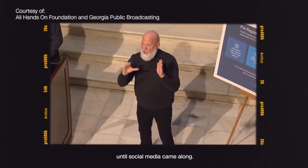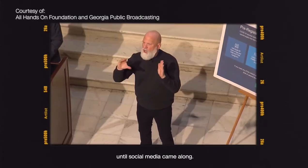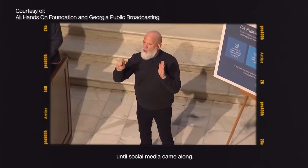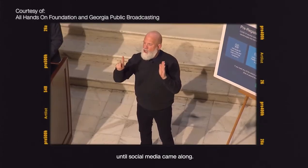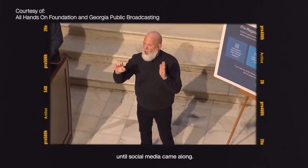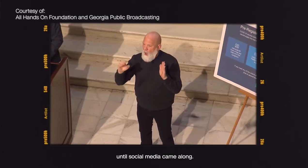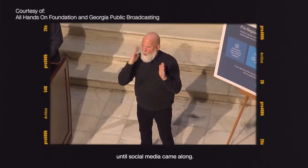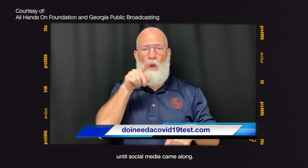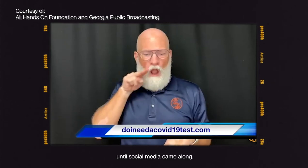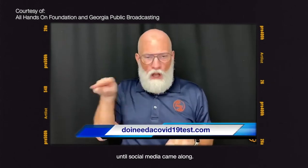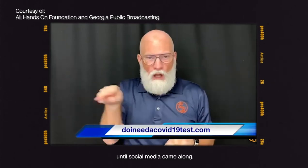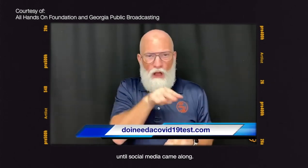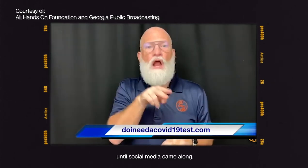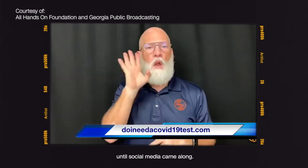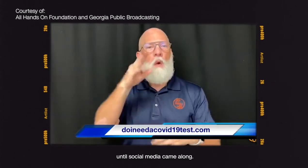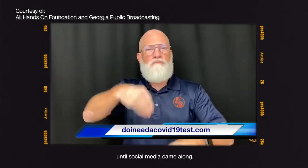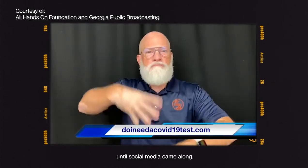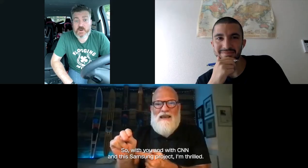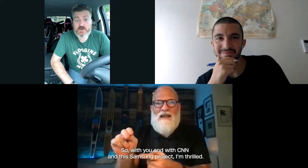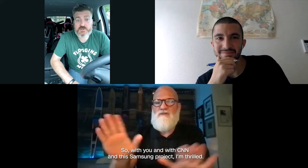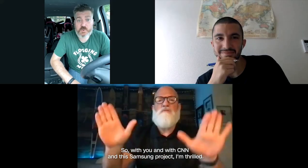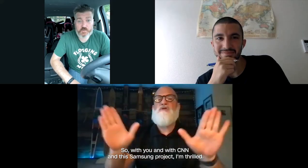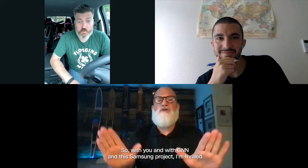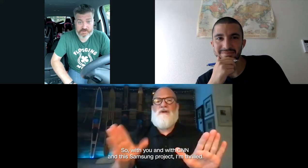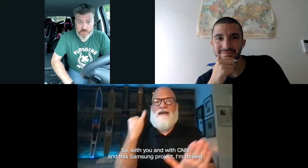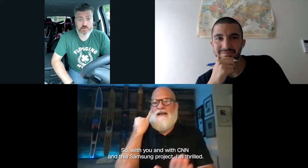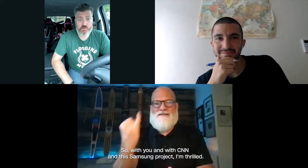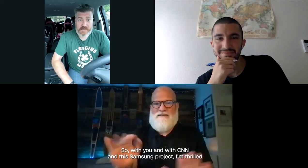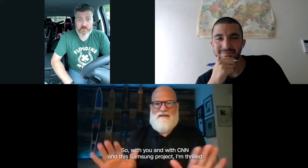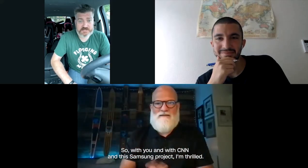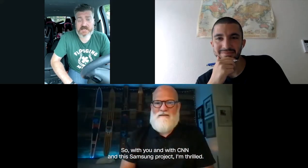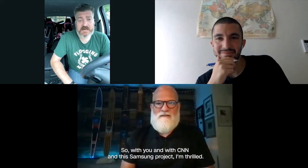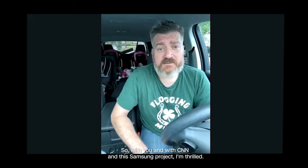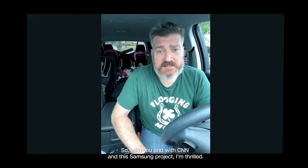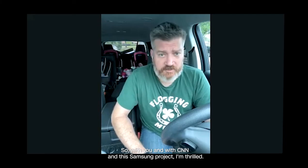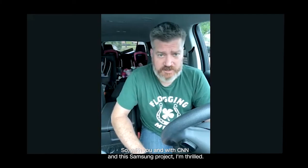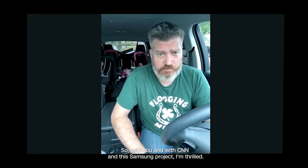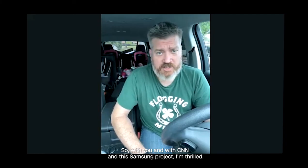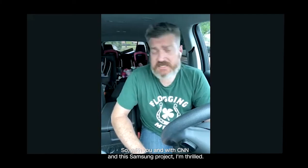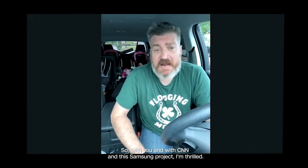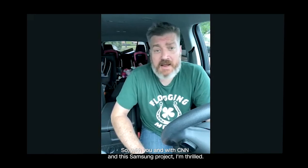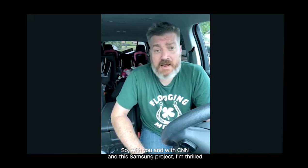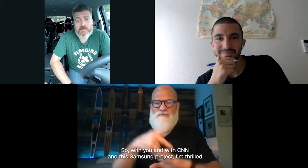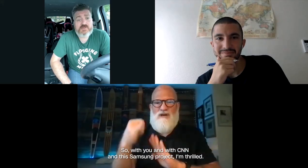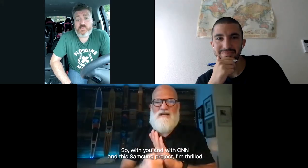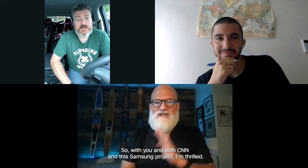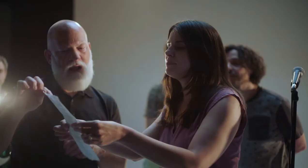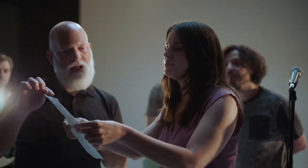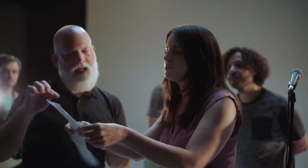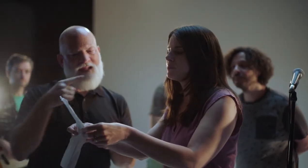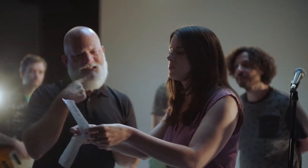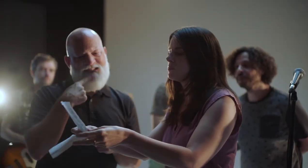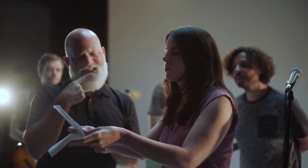do until social media came along. So with you and with CNN and the Samsung project, I'm